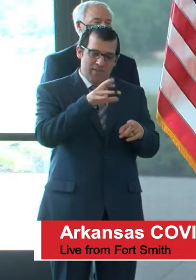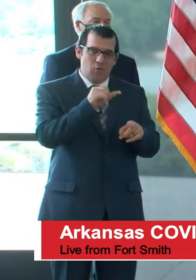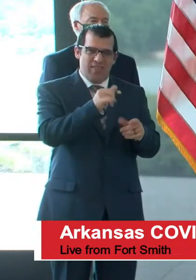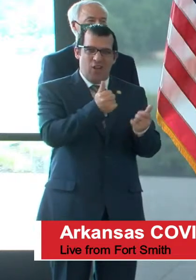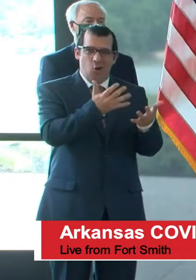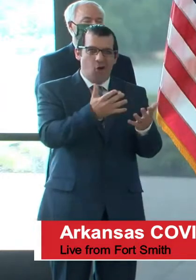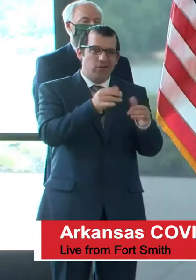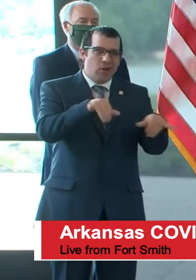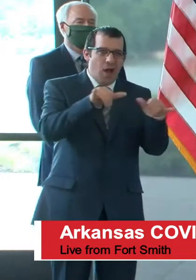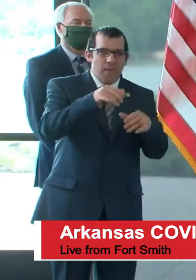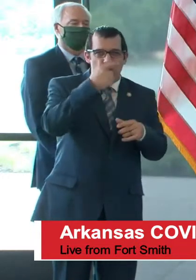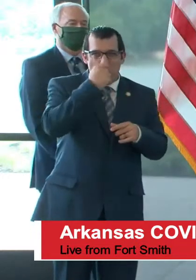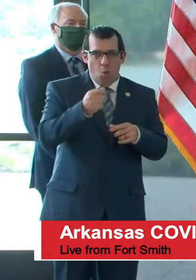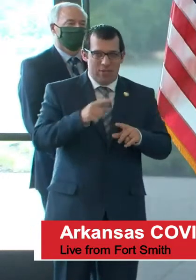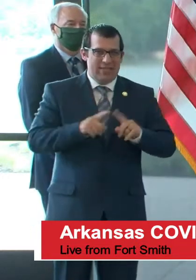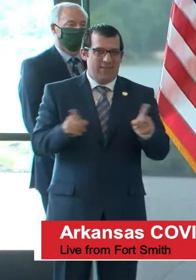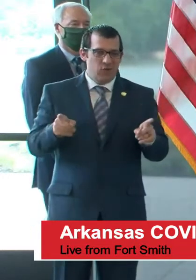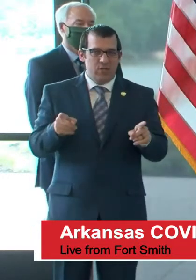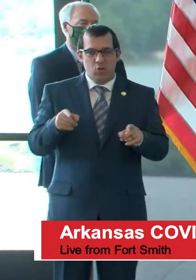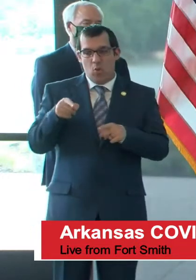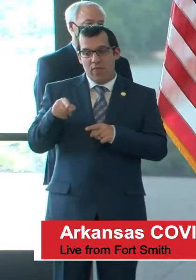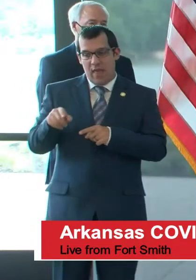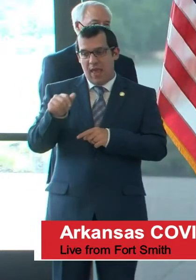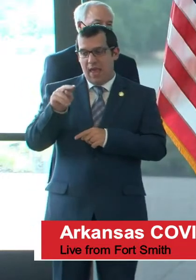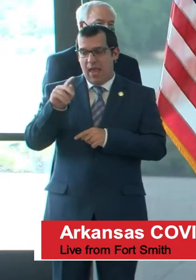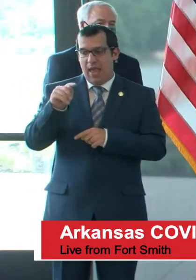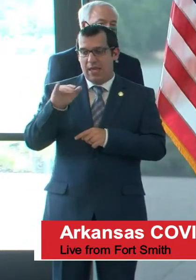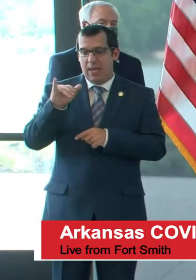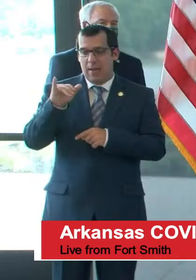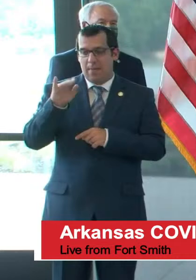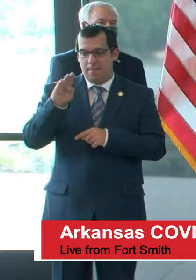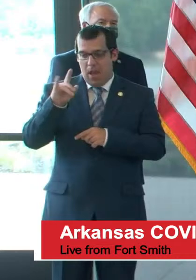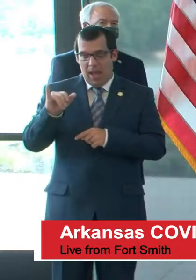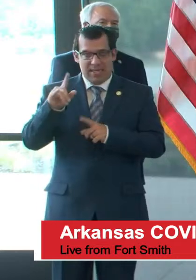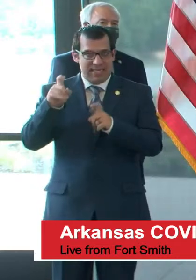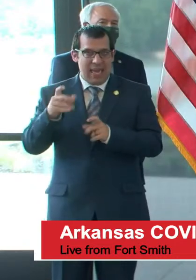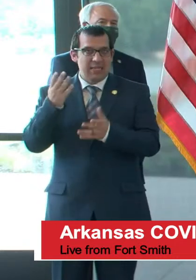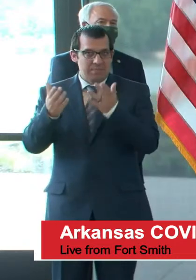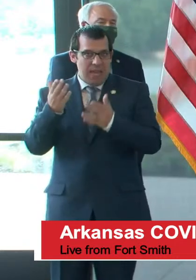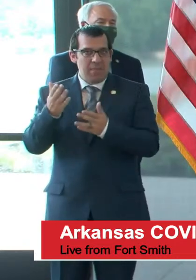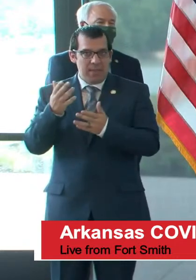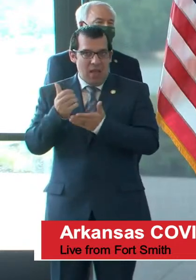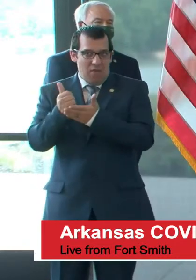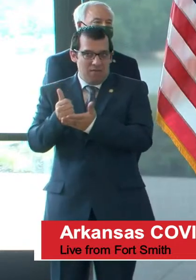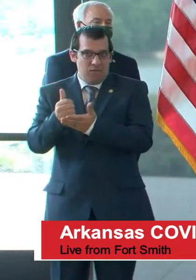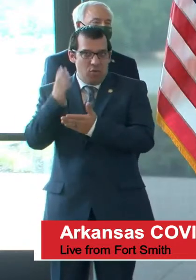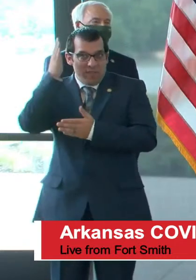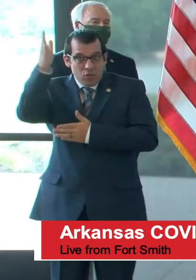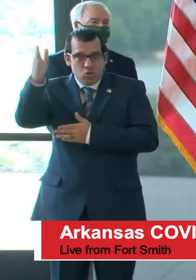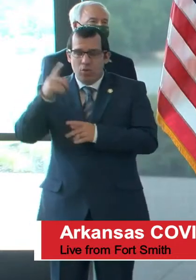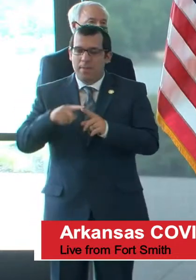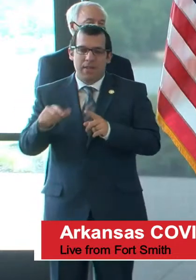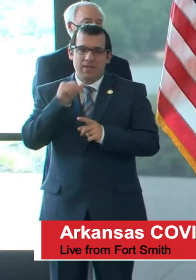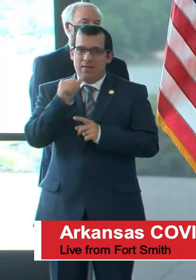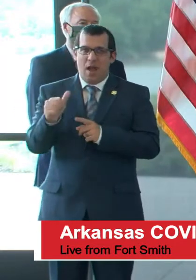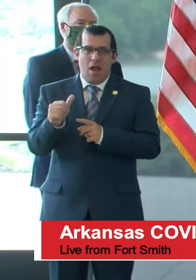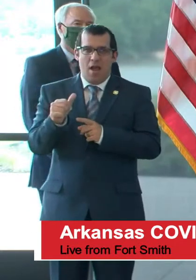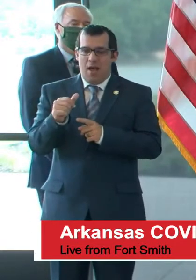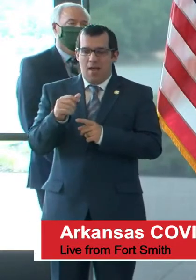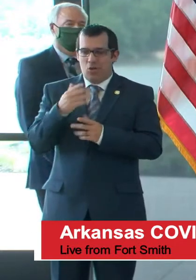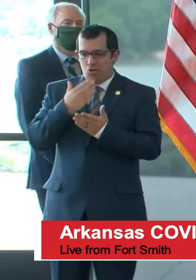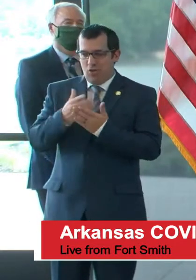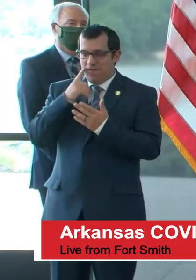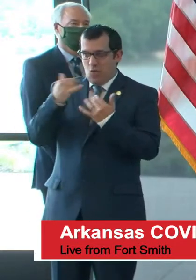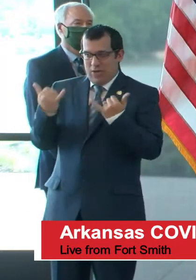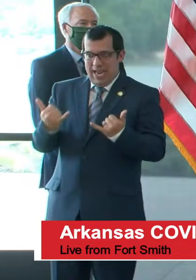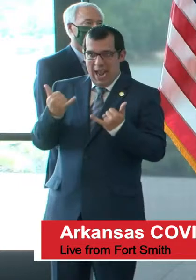So these antibody tests may be useful in the future, but at this time they are not useful for making